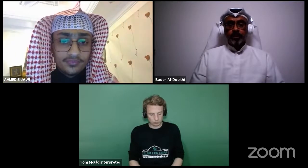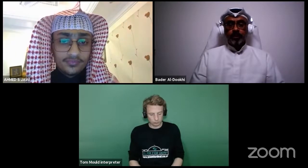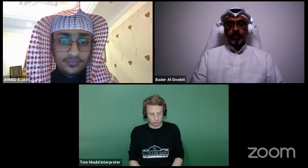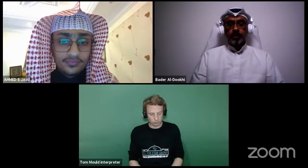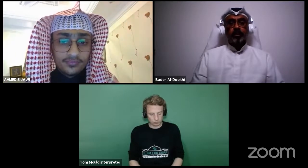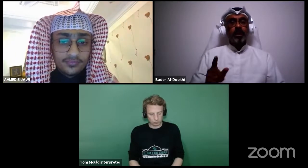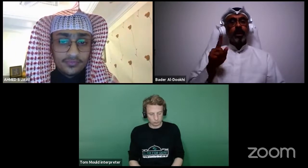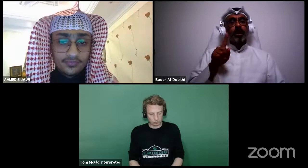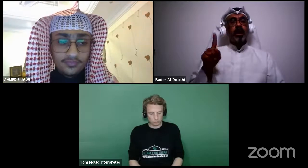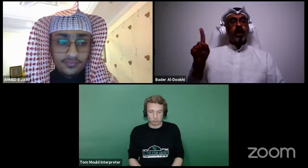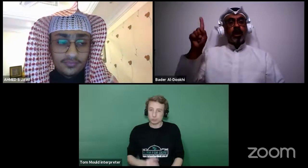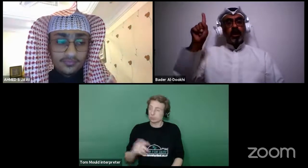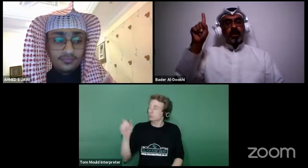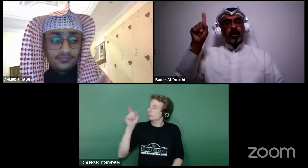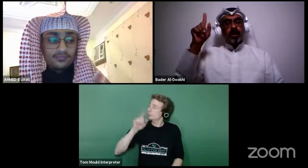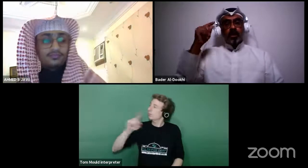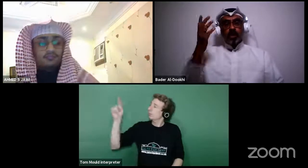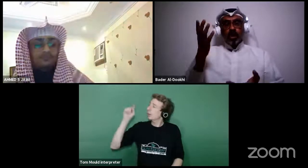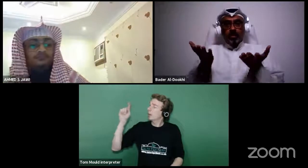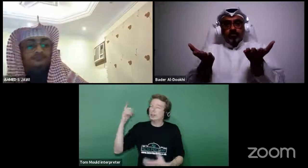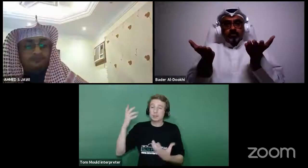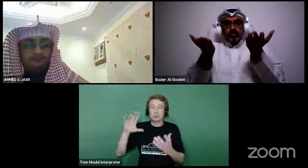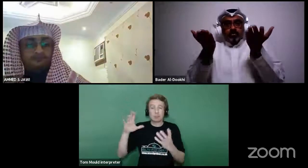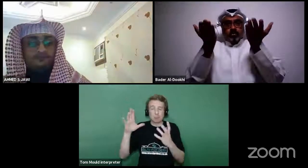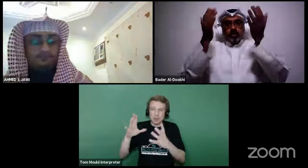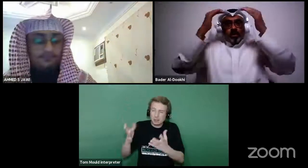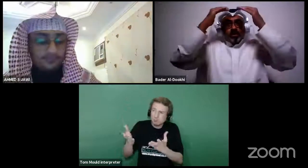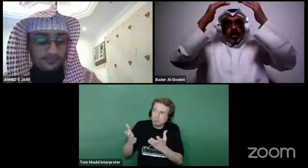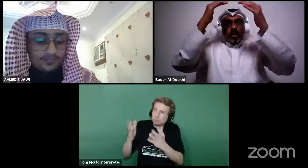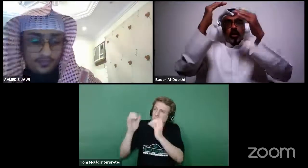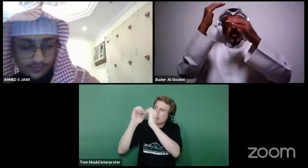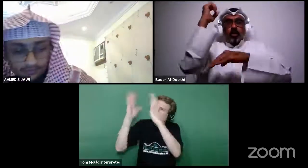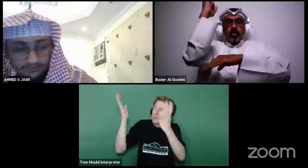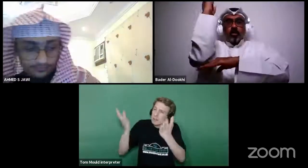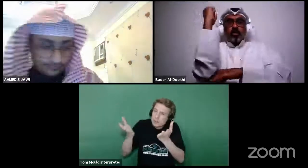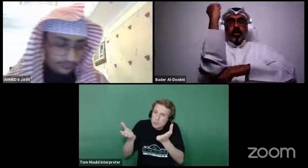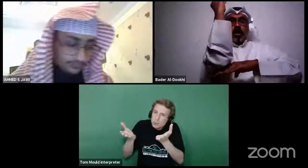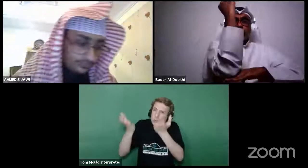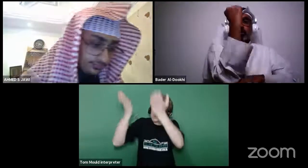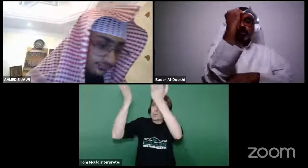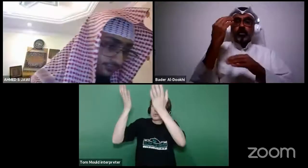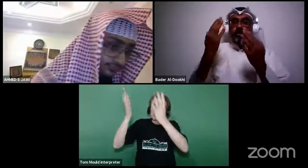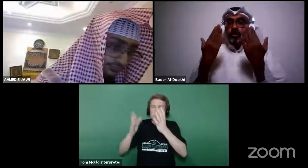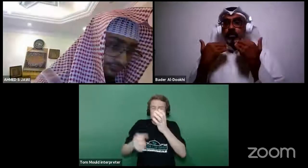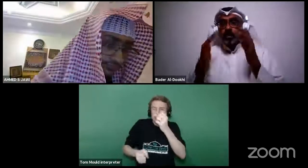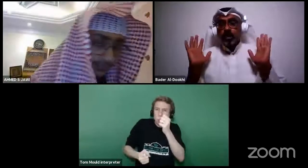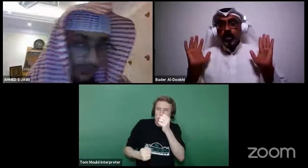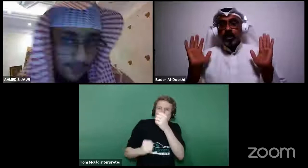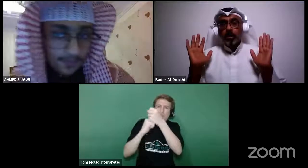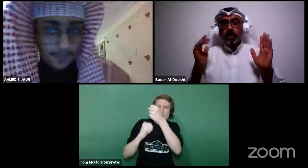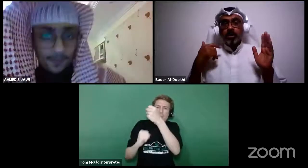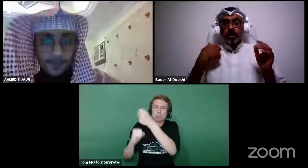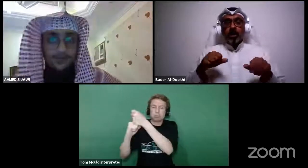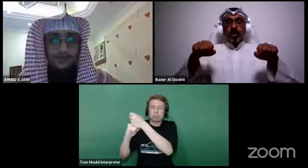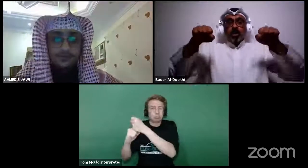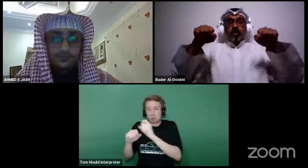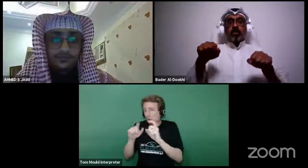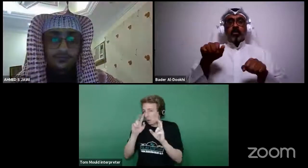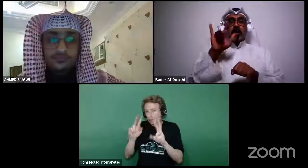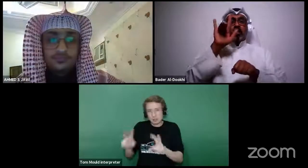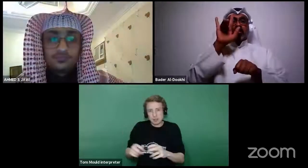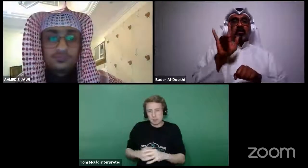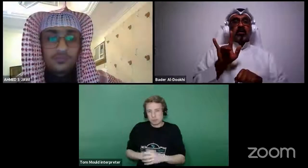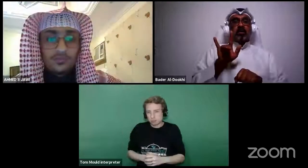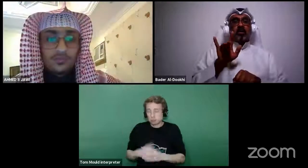Allah is He who raised the heavens without any pillars that you can see. Then He rose over the throne in a manner that suits